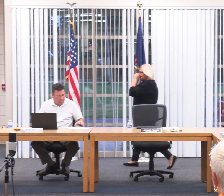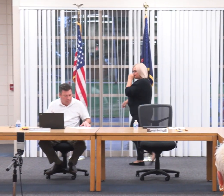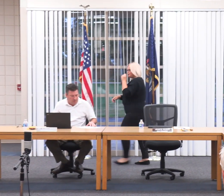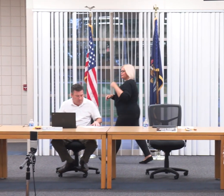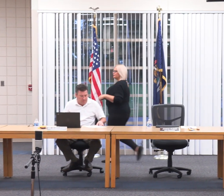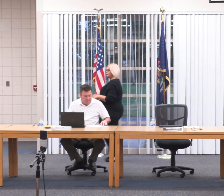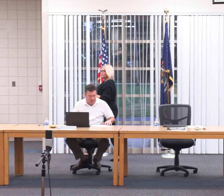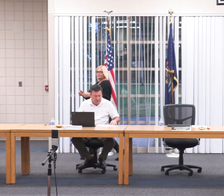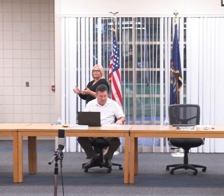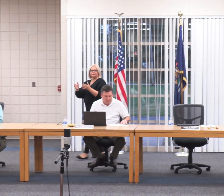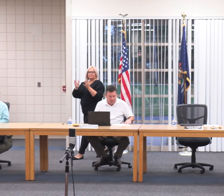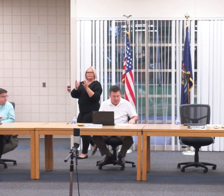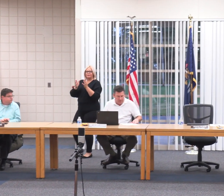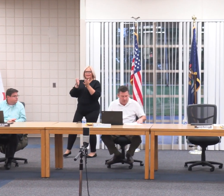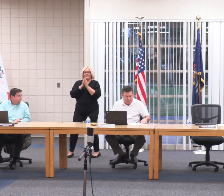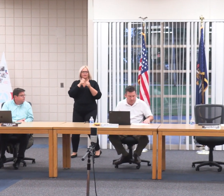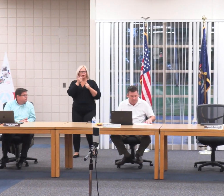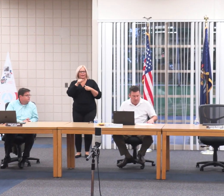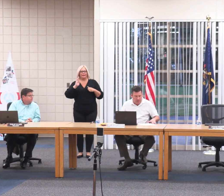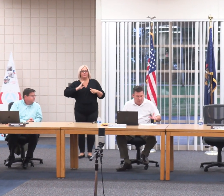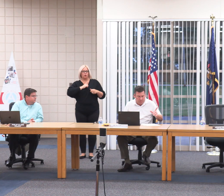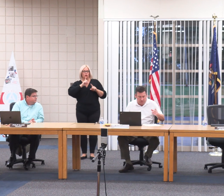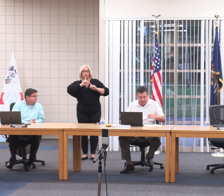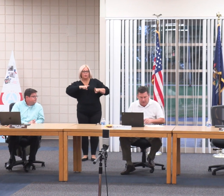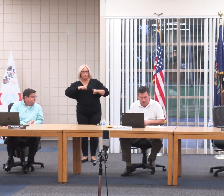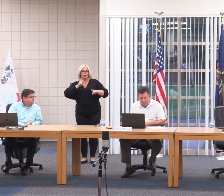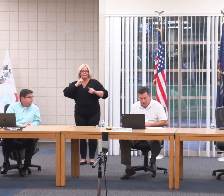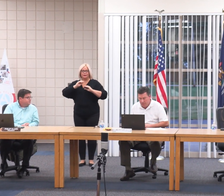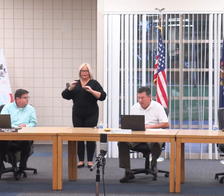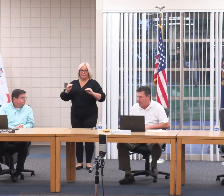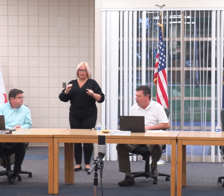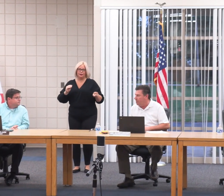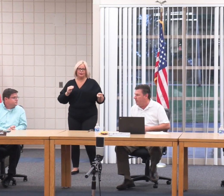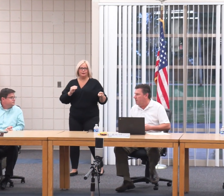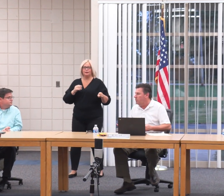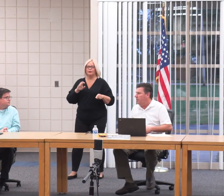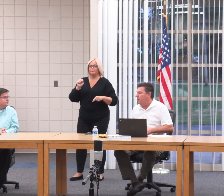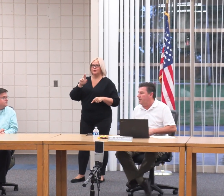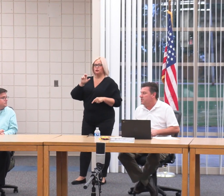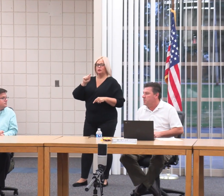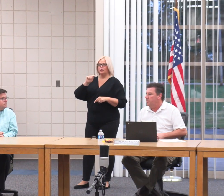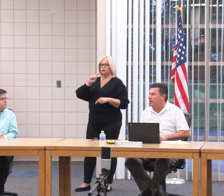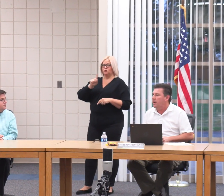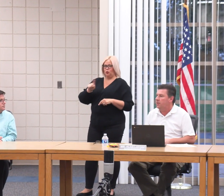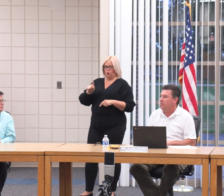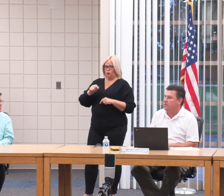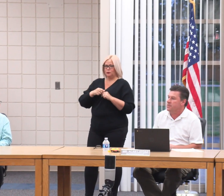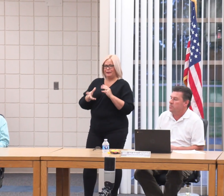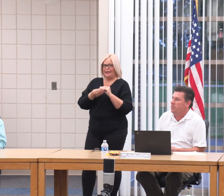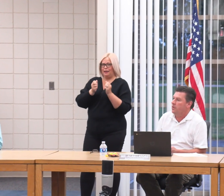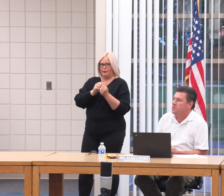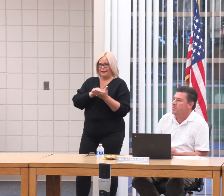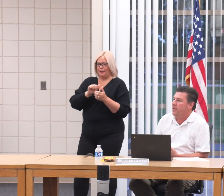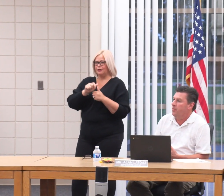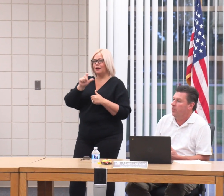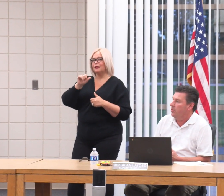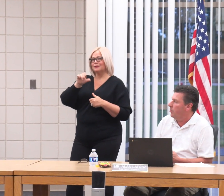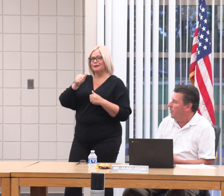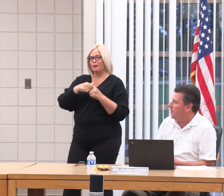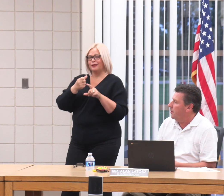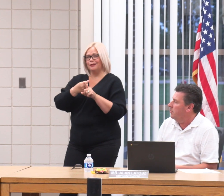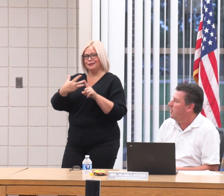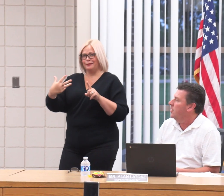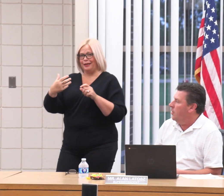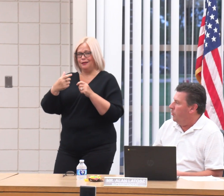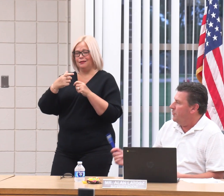All right. Hearing none. Mr. Latos. Yep. Just kind of to piggyback off that, you know, one of the things when Melissa with her expandable